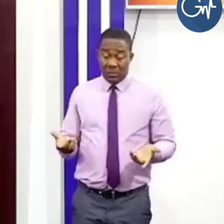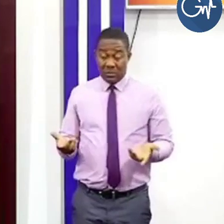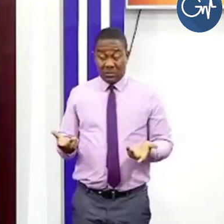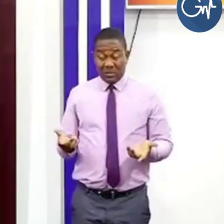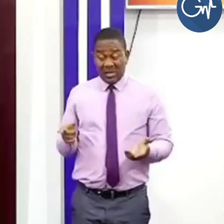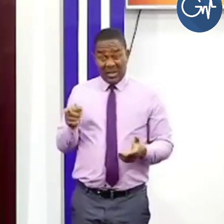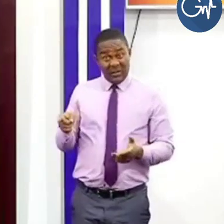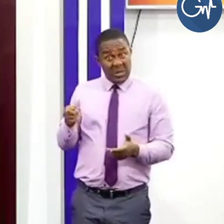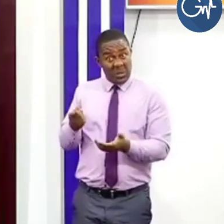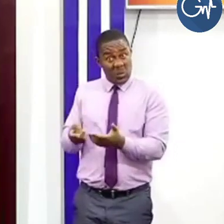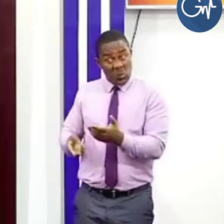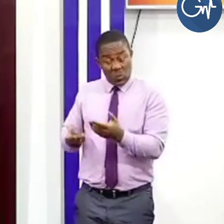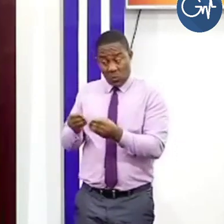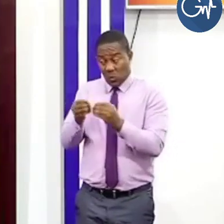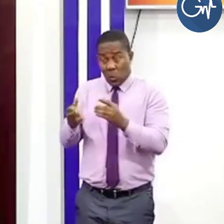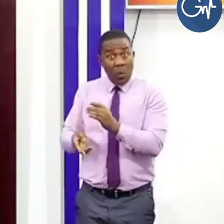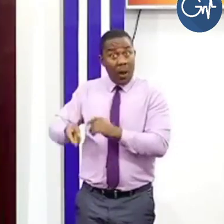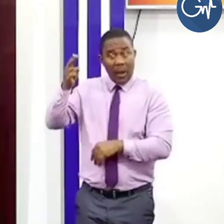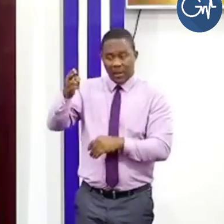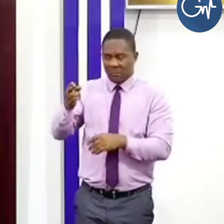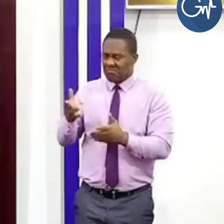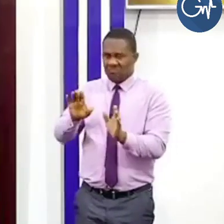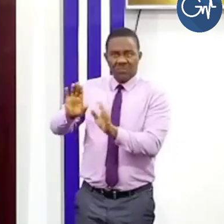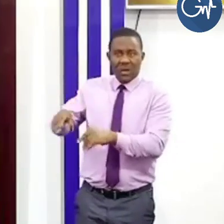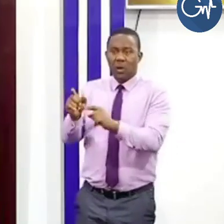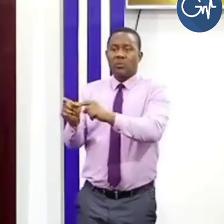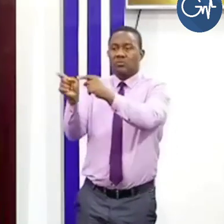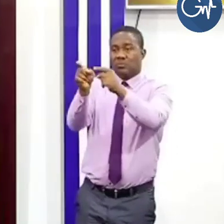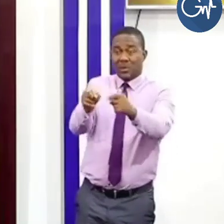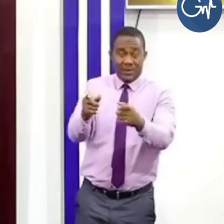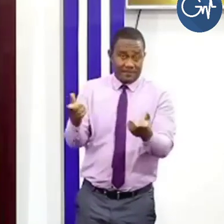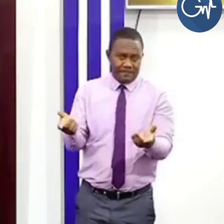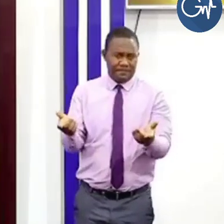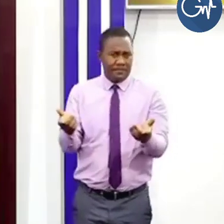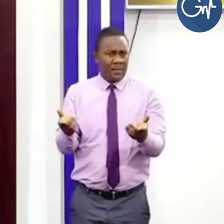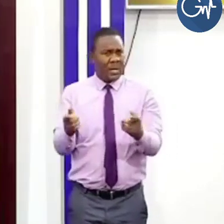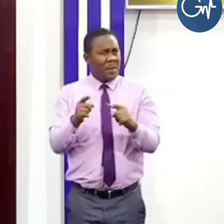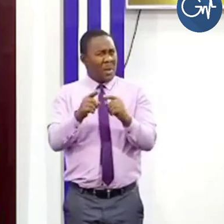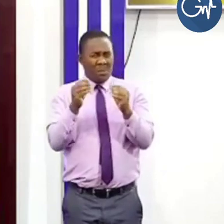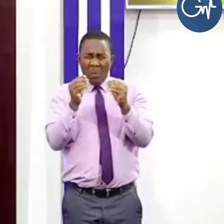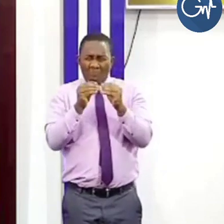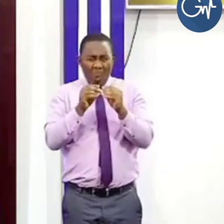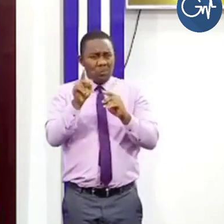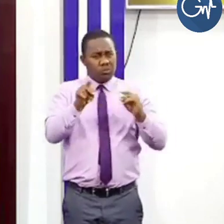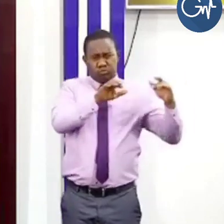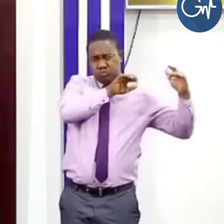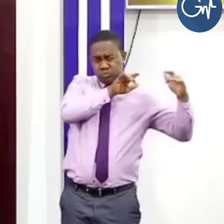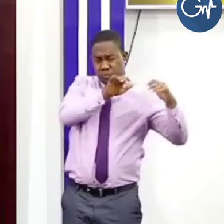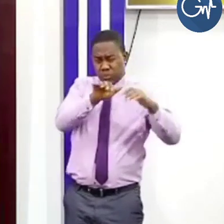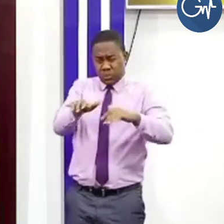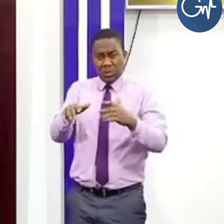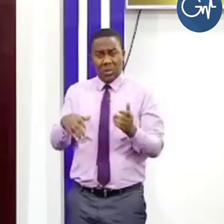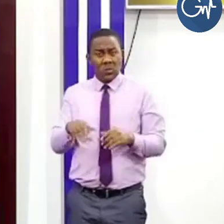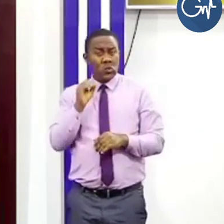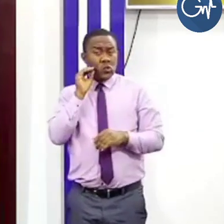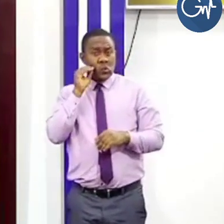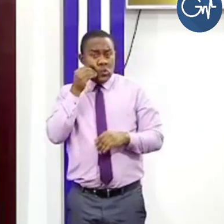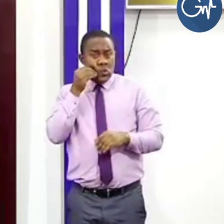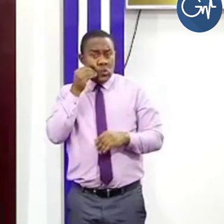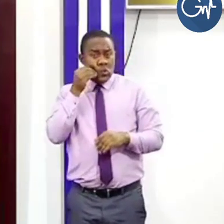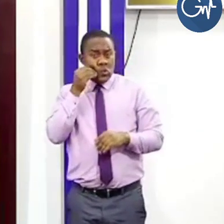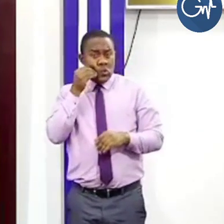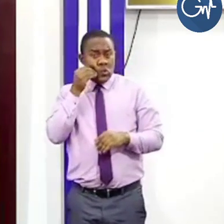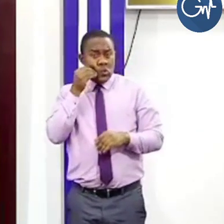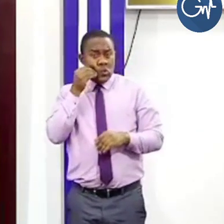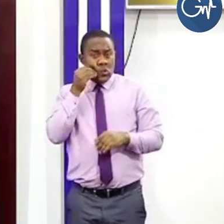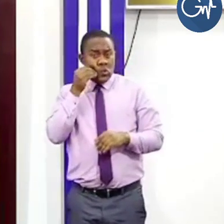no enso e kakra nanso sa manfo ko dwom bebre da fe ba bia no jeno se bodi obi bia